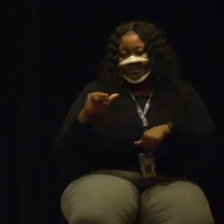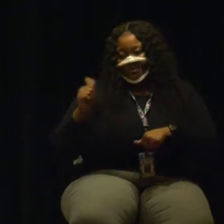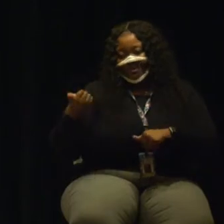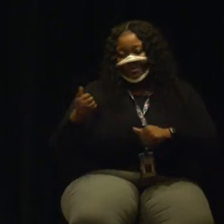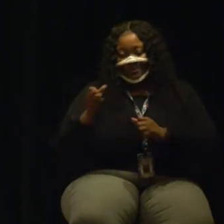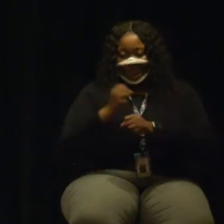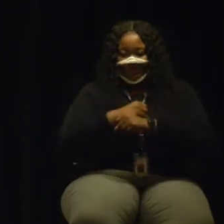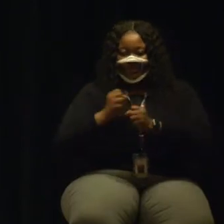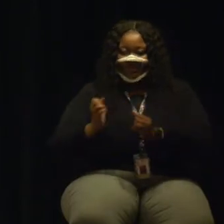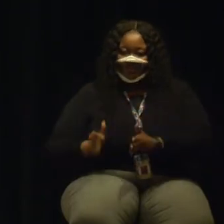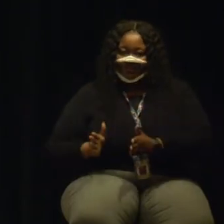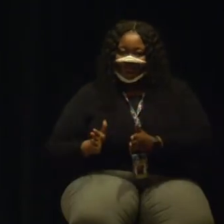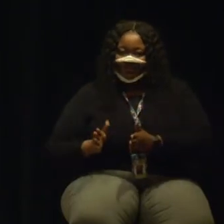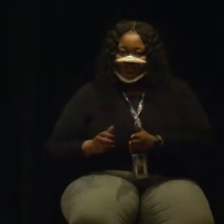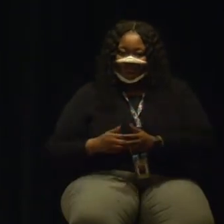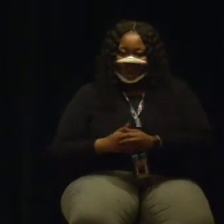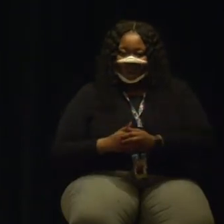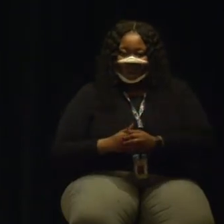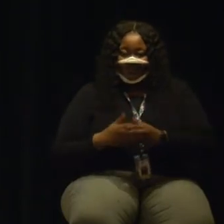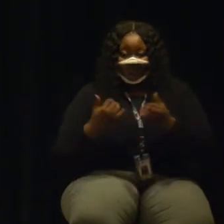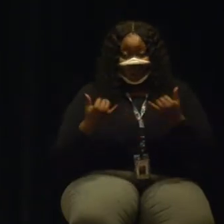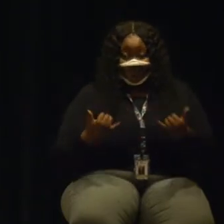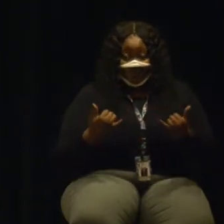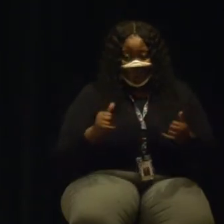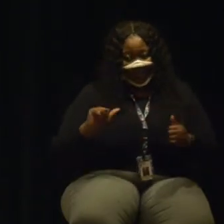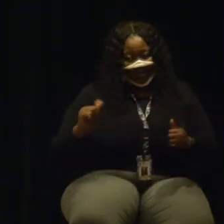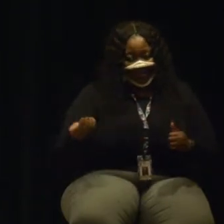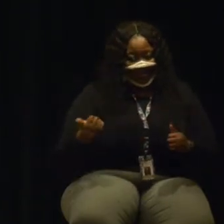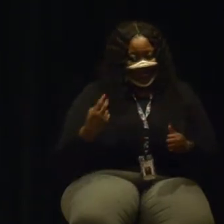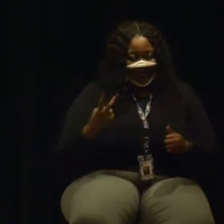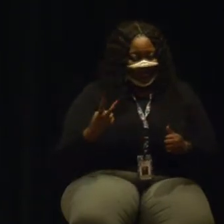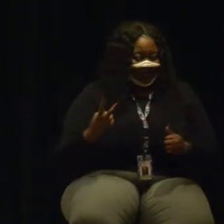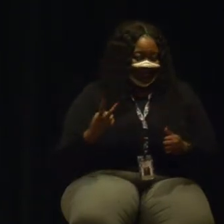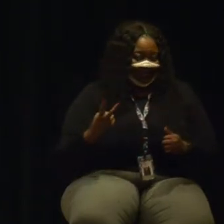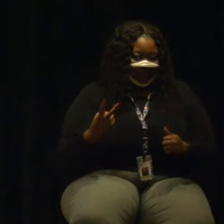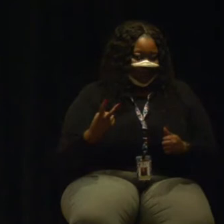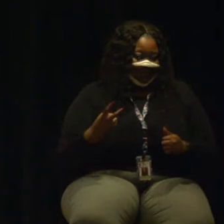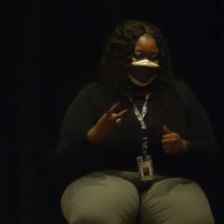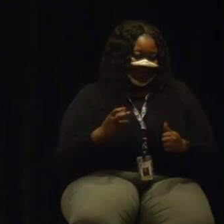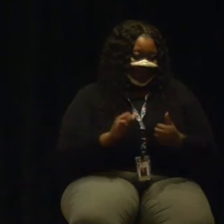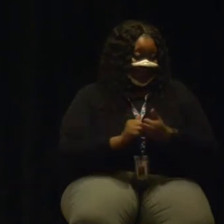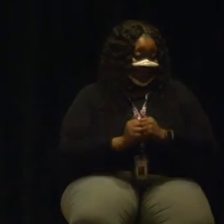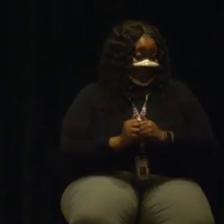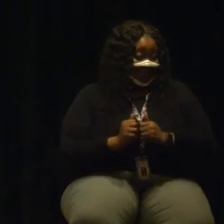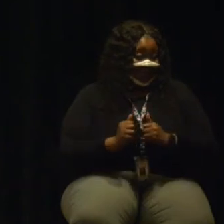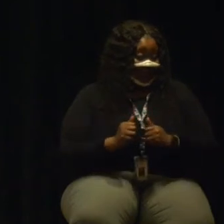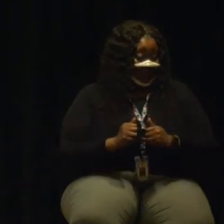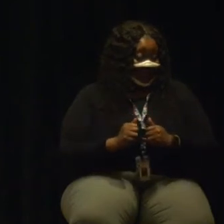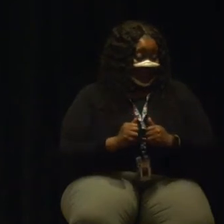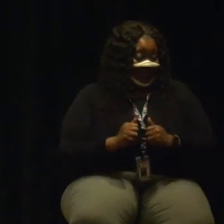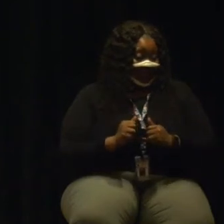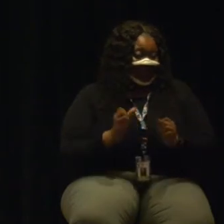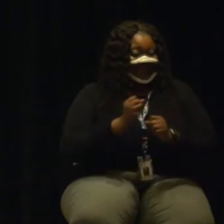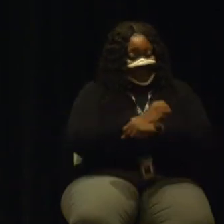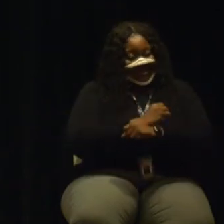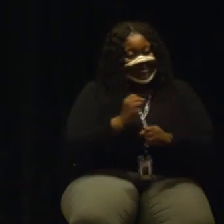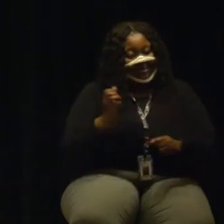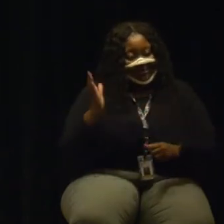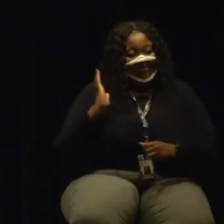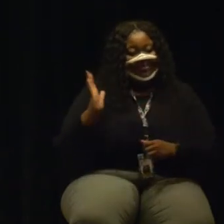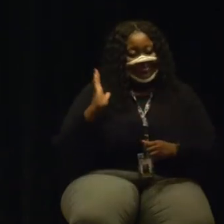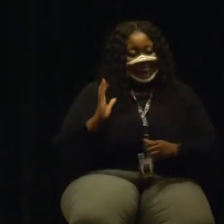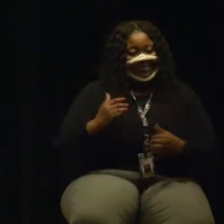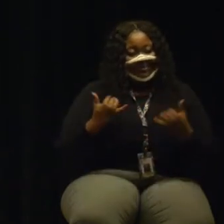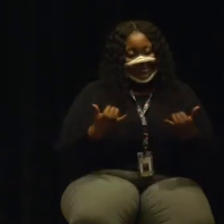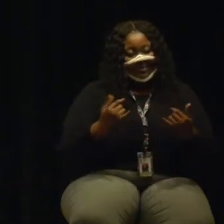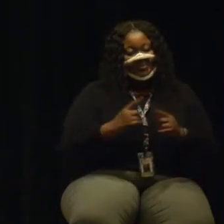like KSI versus Logan Paul. Mm-hmm. Like those are two completely different figures, right? But I think it's safe to say Jack Johnson would probably handle both of